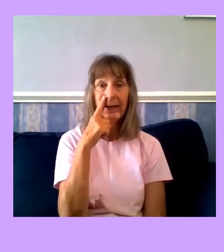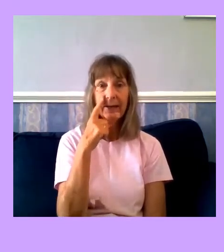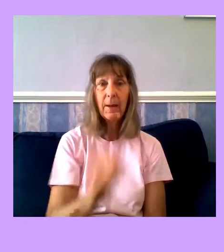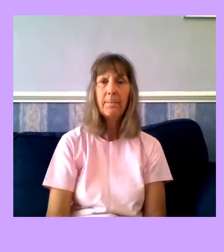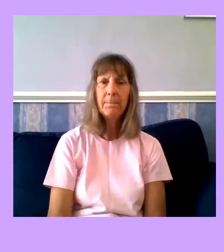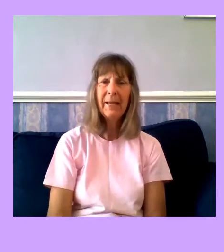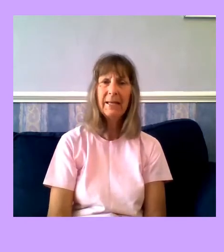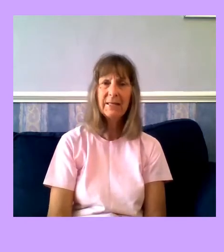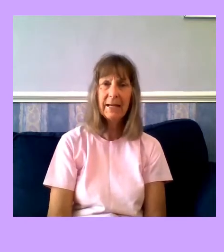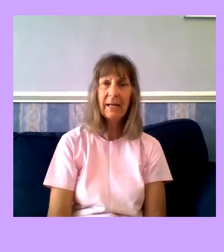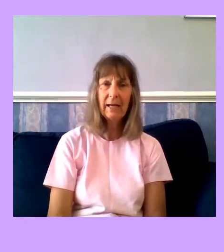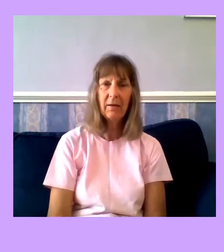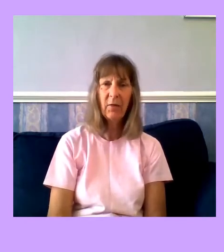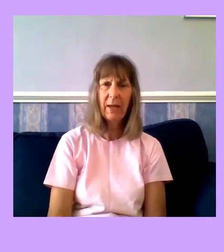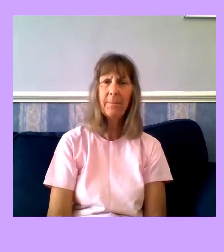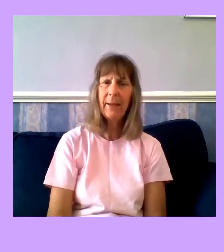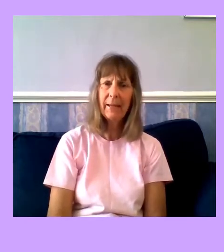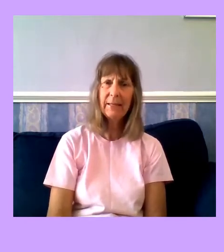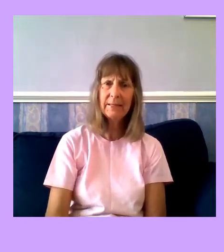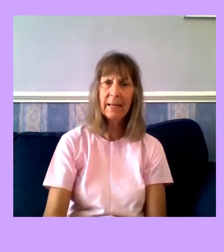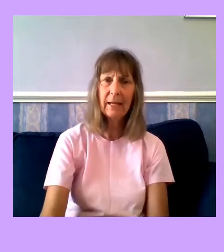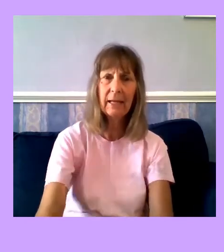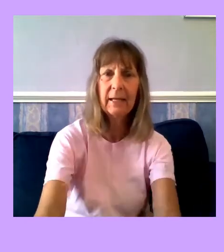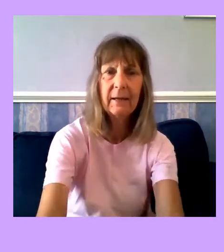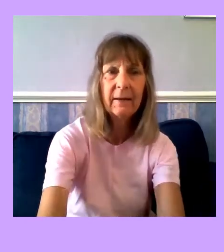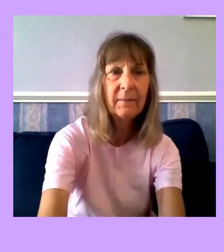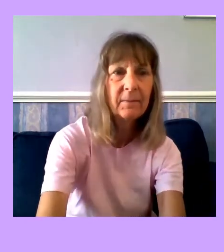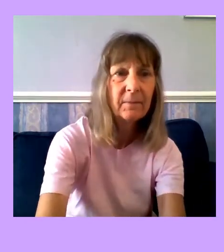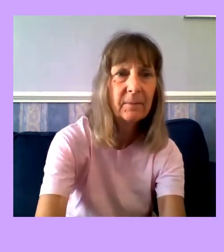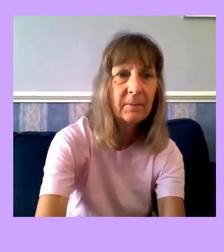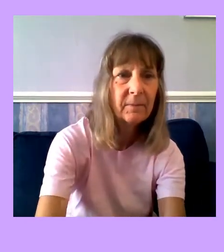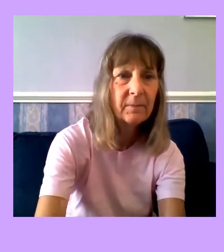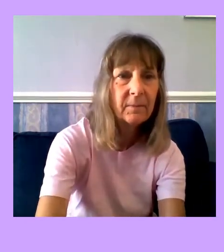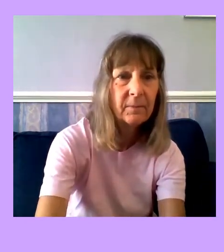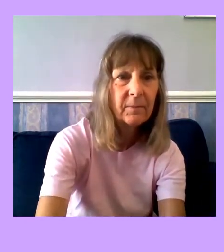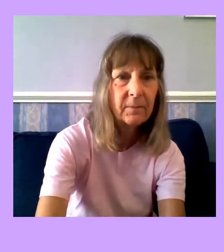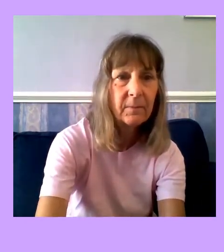pink, pinky stinky, pink, pinky stinky.